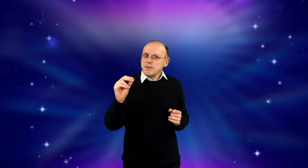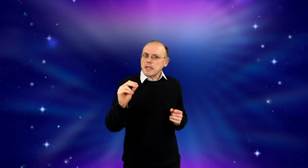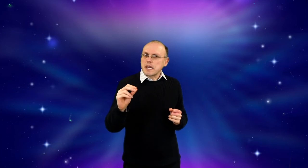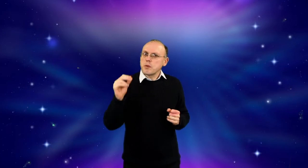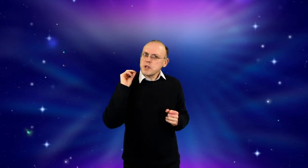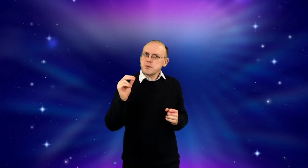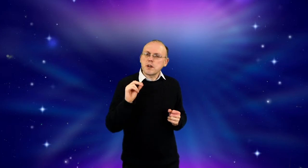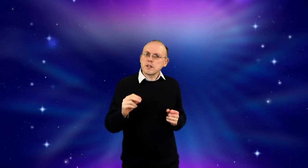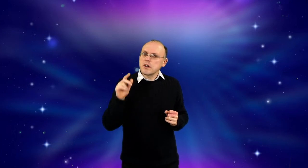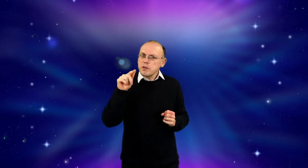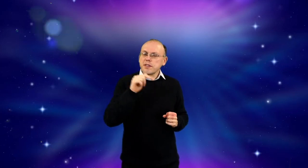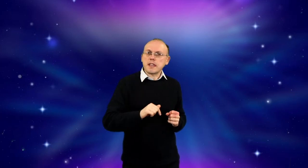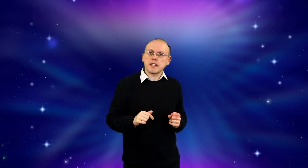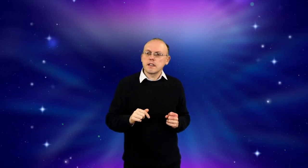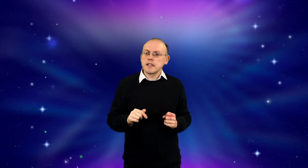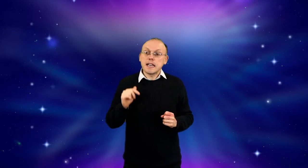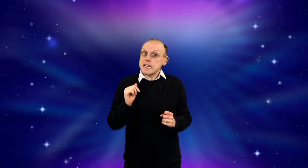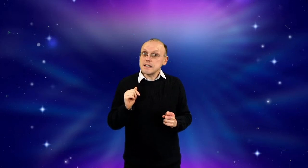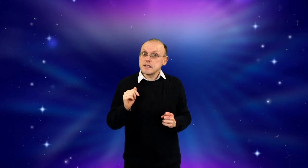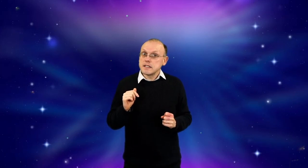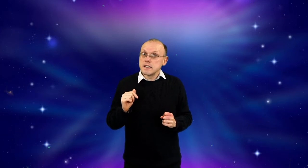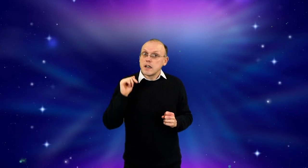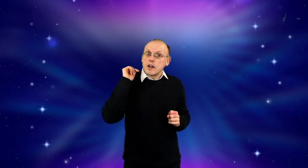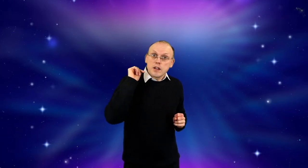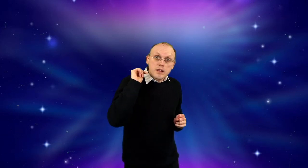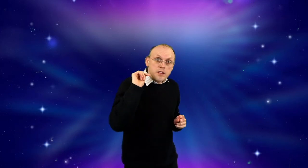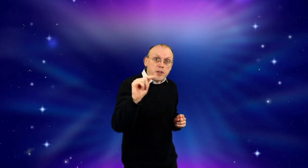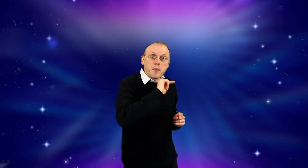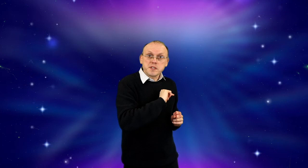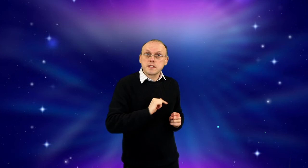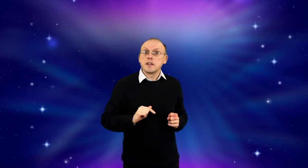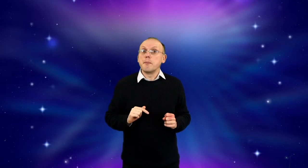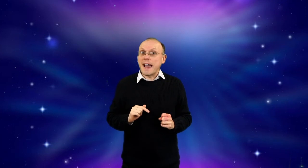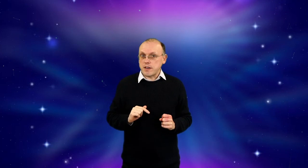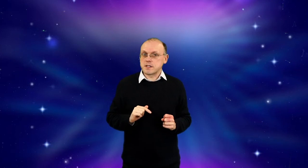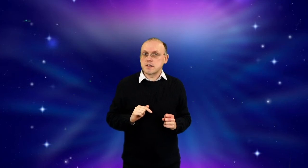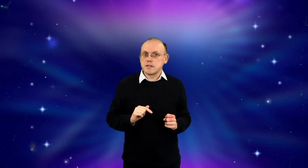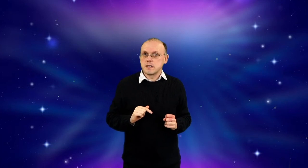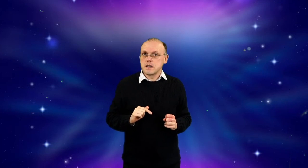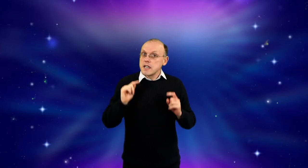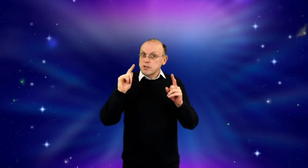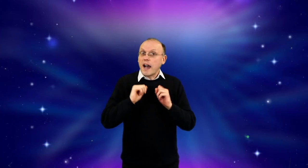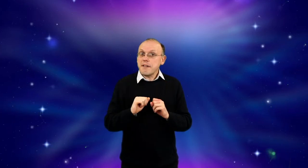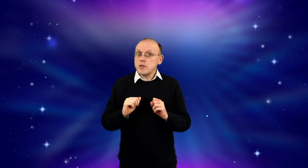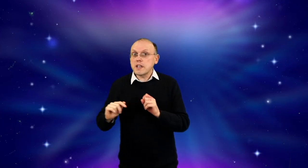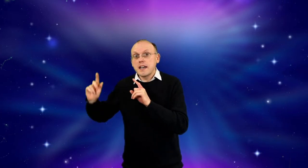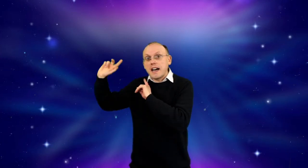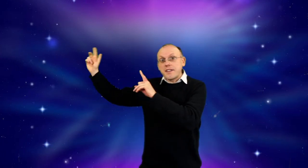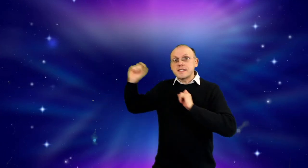me which one you think is the most biased. So have a look at this